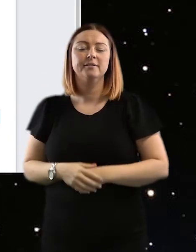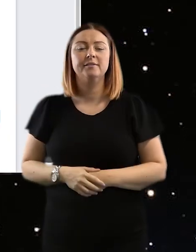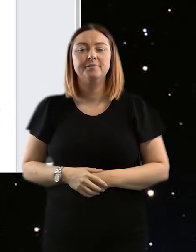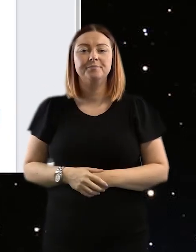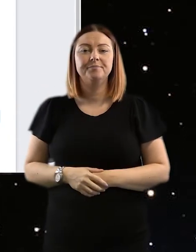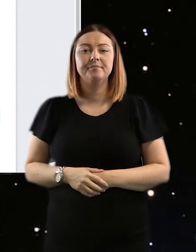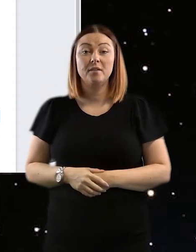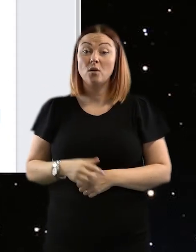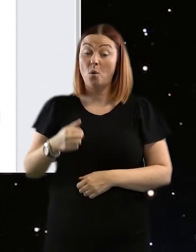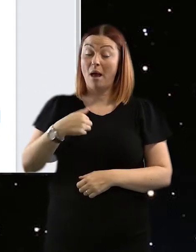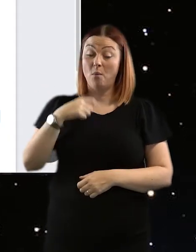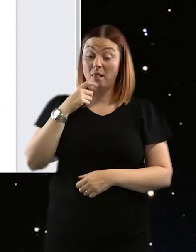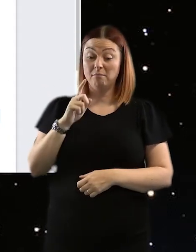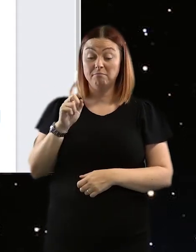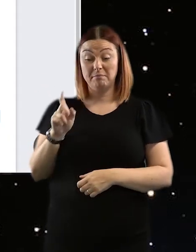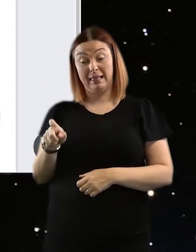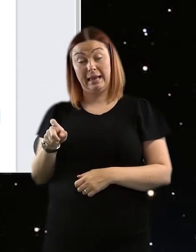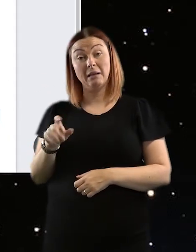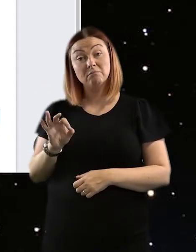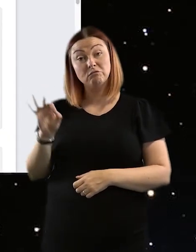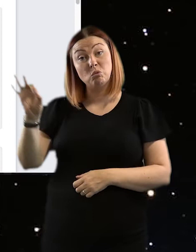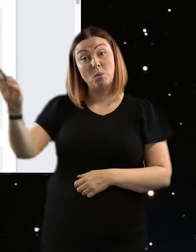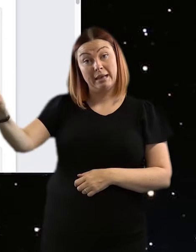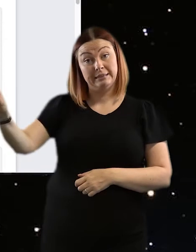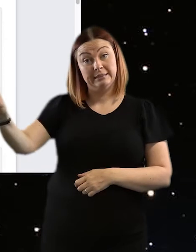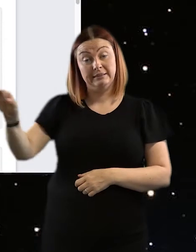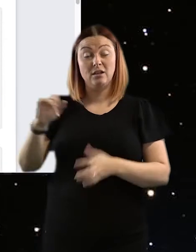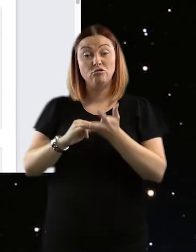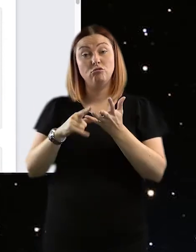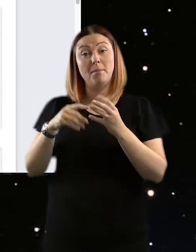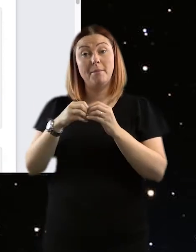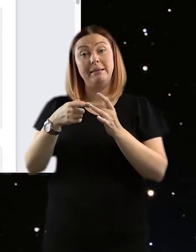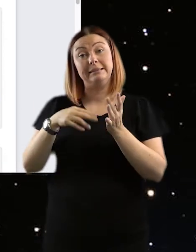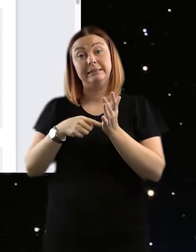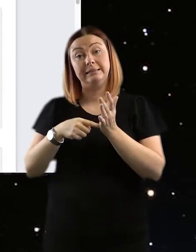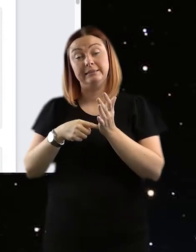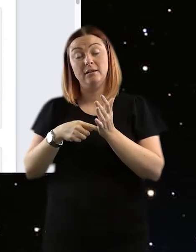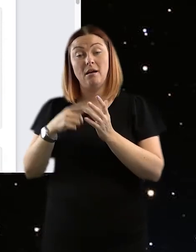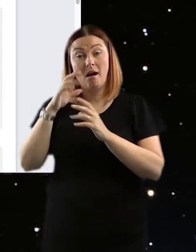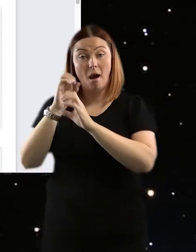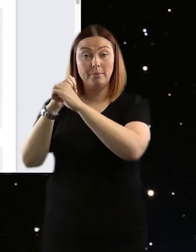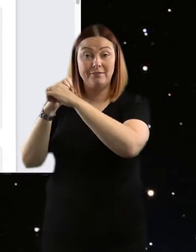of that, I'm going to go ahead and make that request. So I'm going to hit Submit Observation.